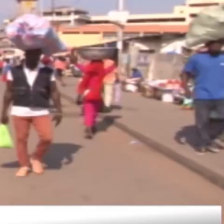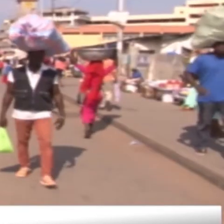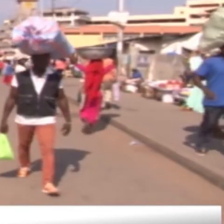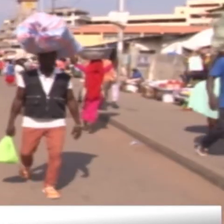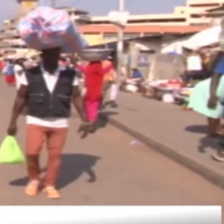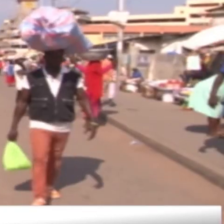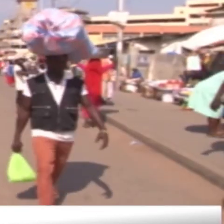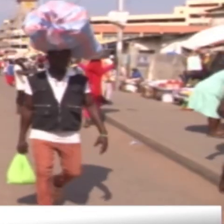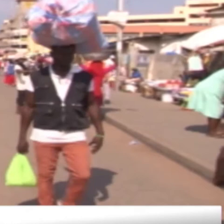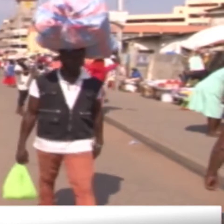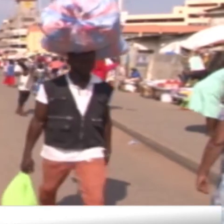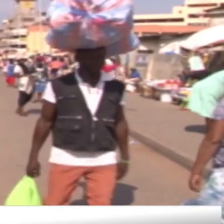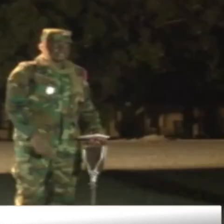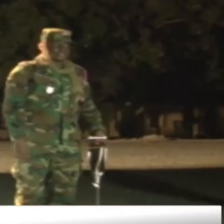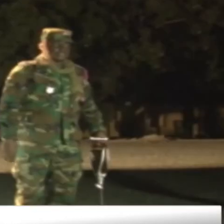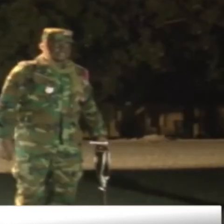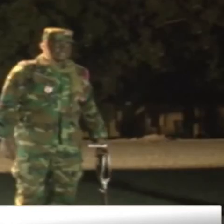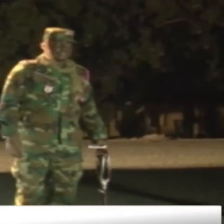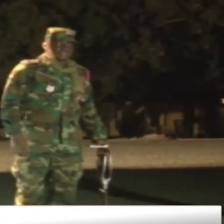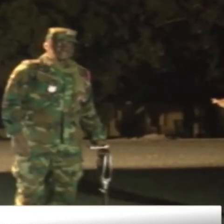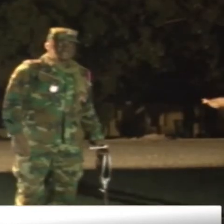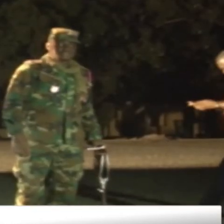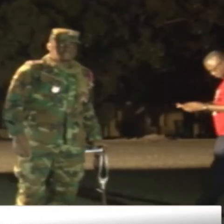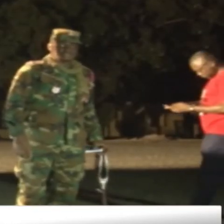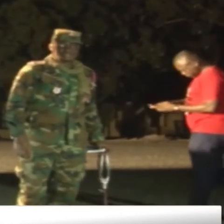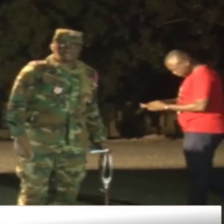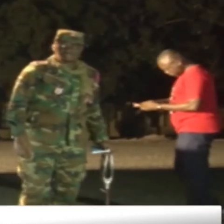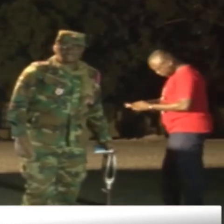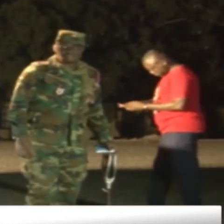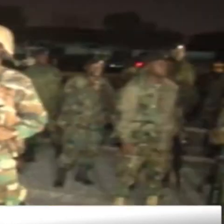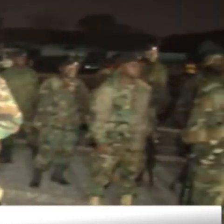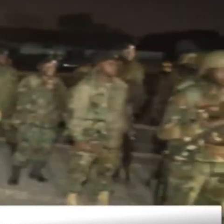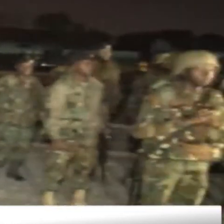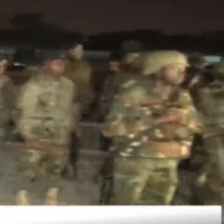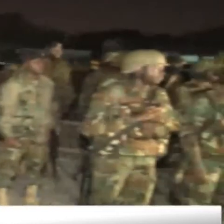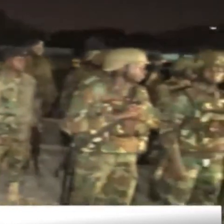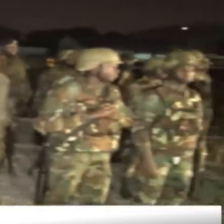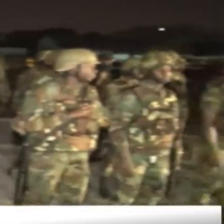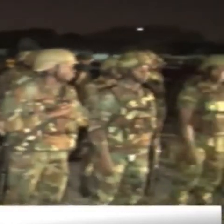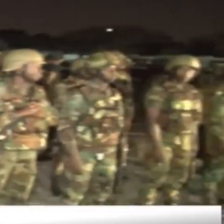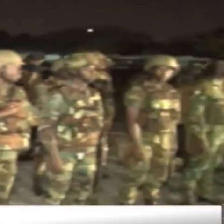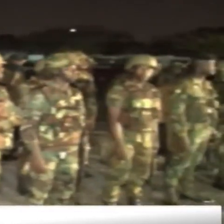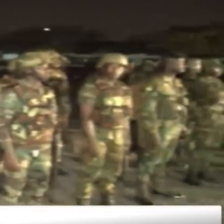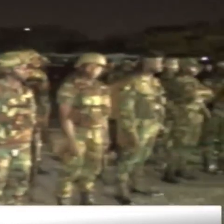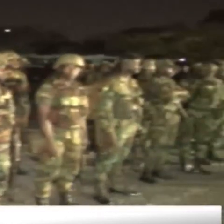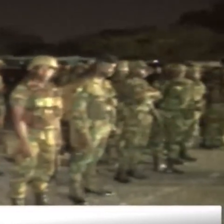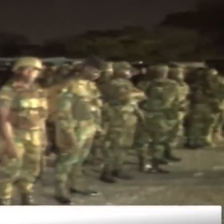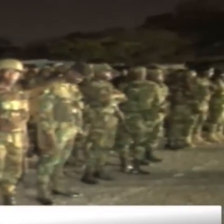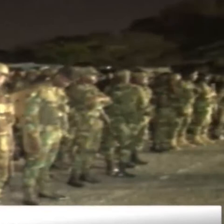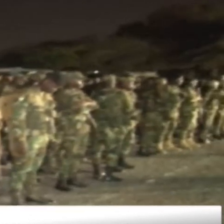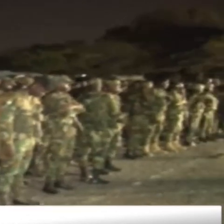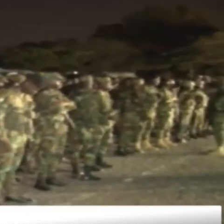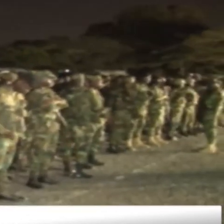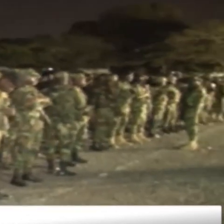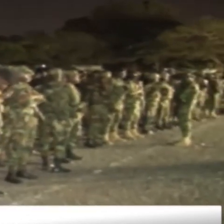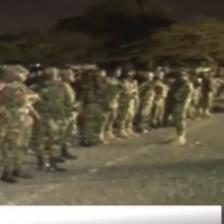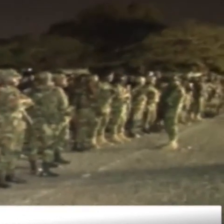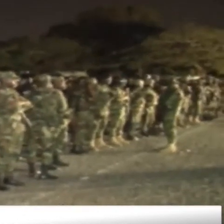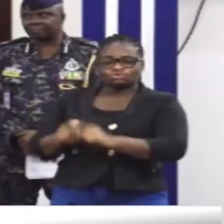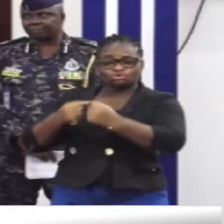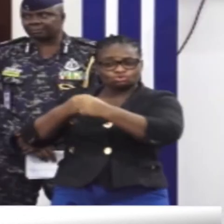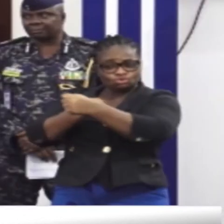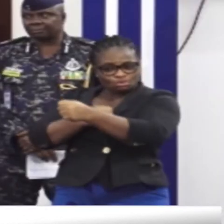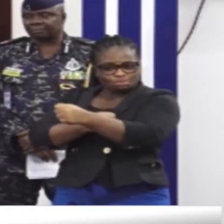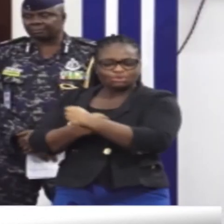He warned recalcitrants. The Ghana Armed Forces has deployed 2,000 personnel to ensure a successful operation.